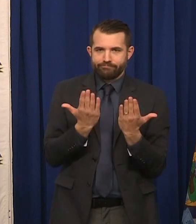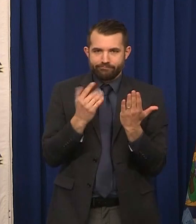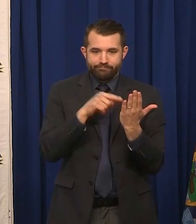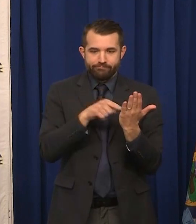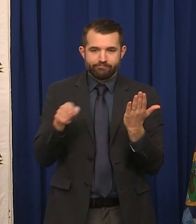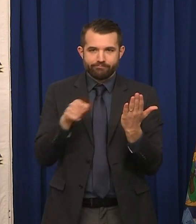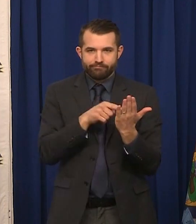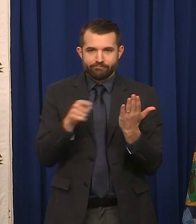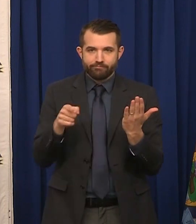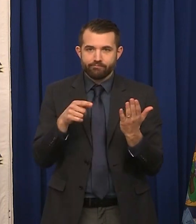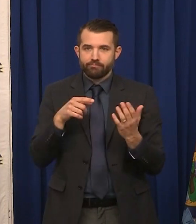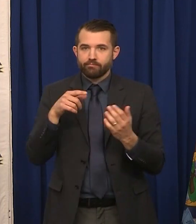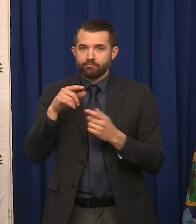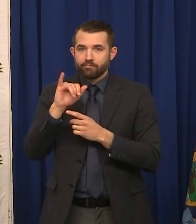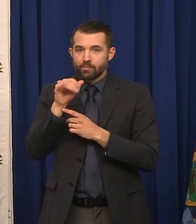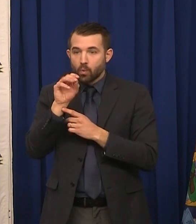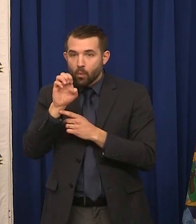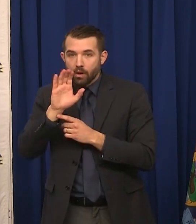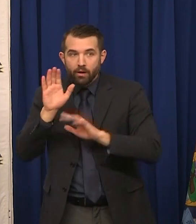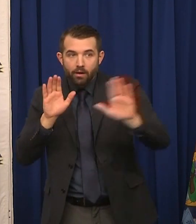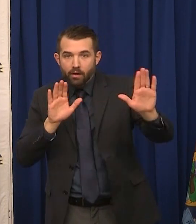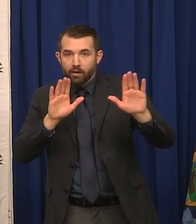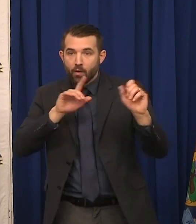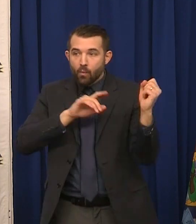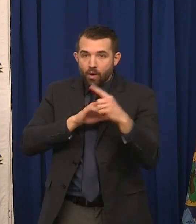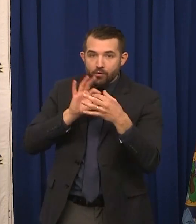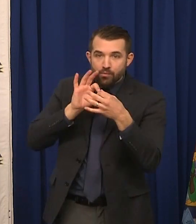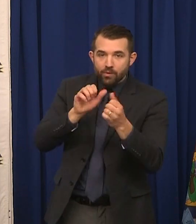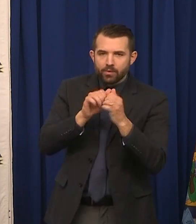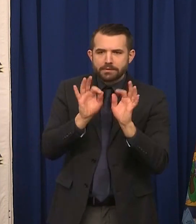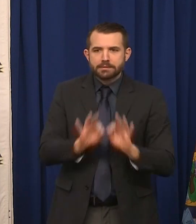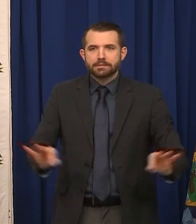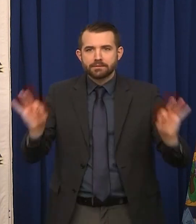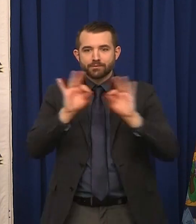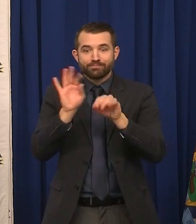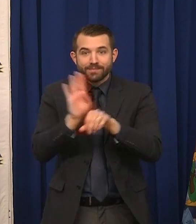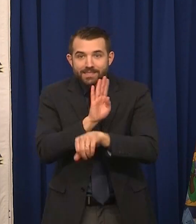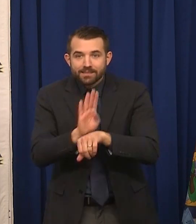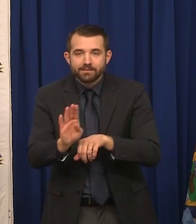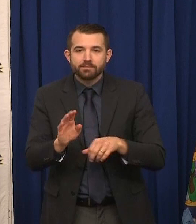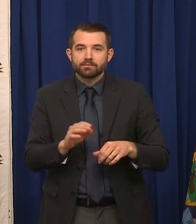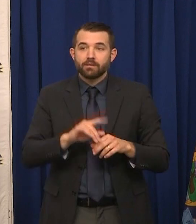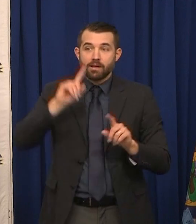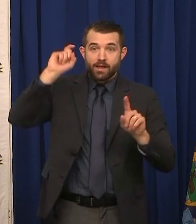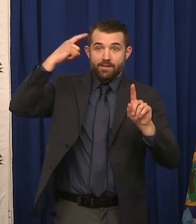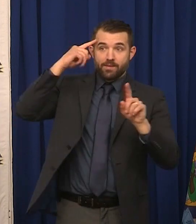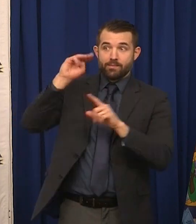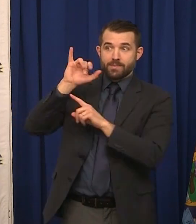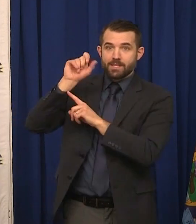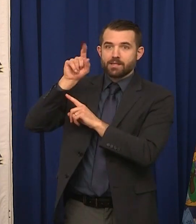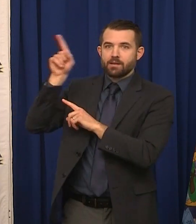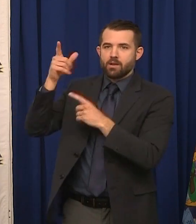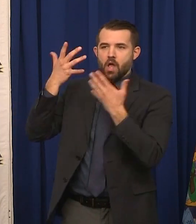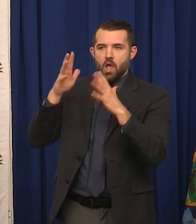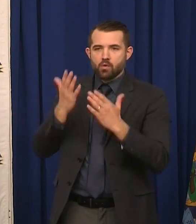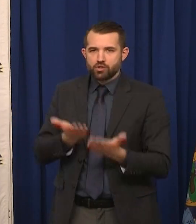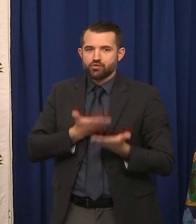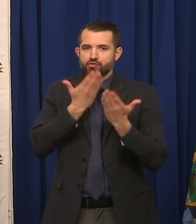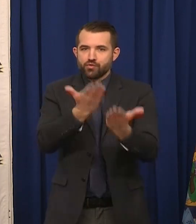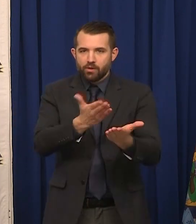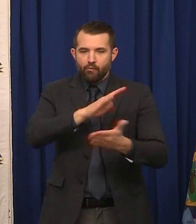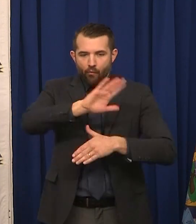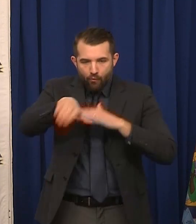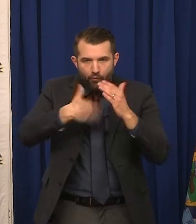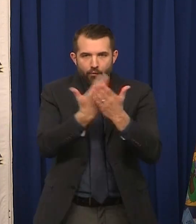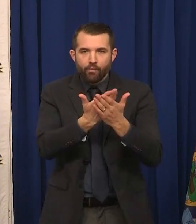question with respect to essential businesses. Governor Mills has already recommended that essential businesses disperse